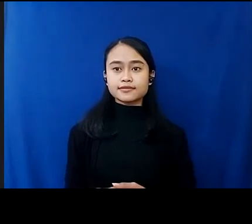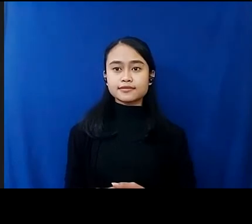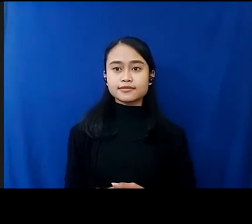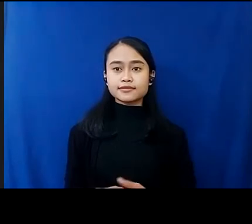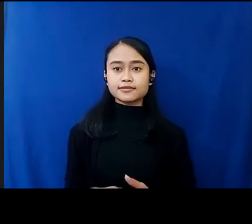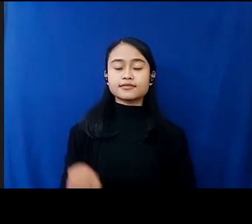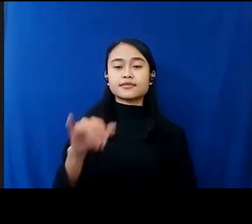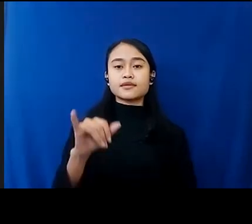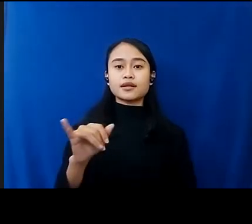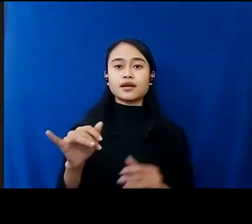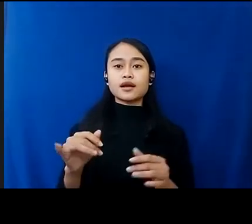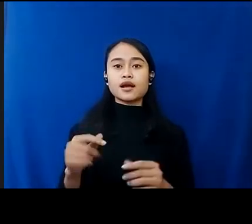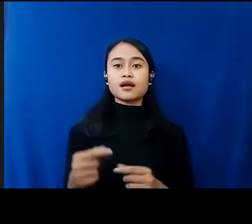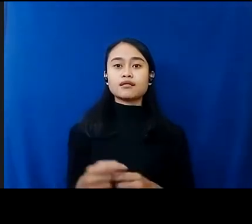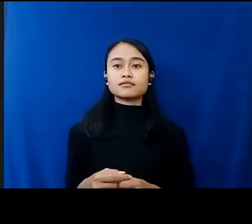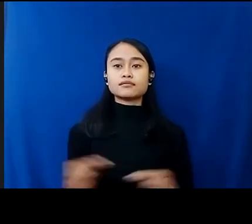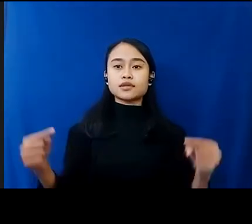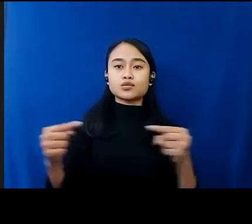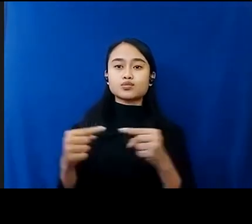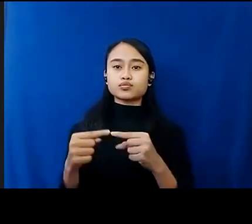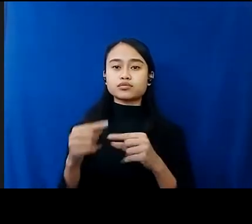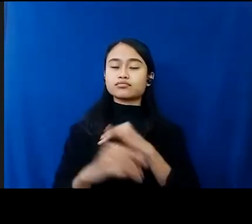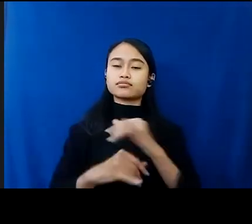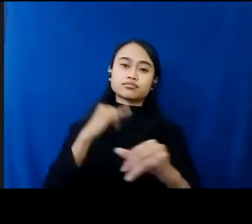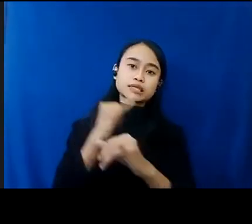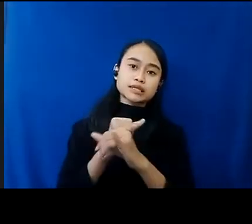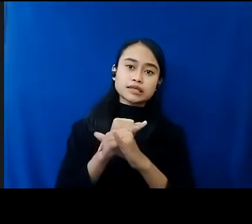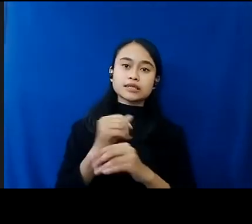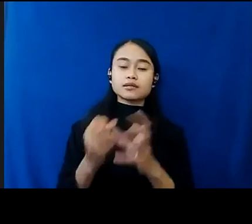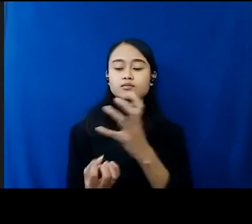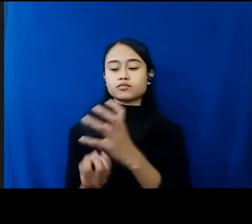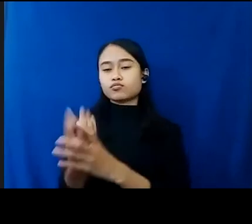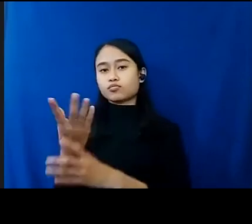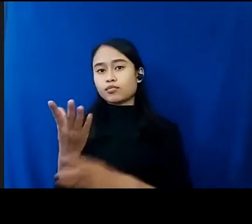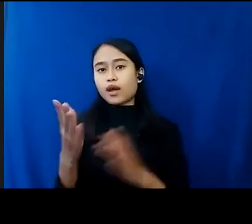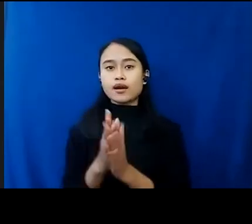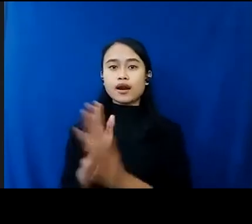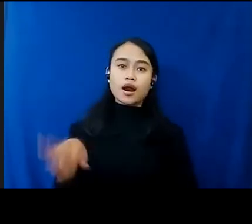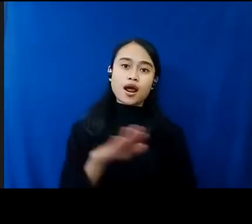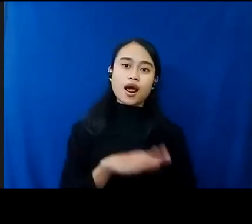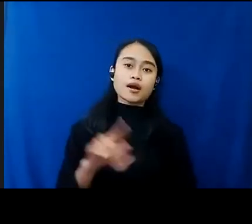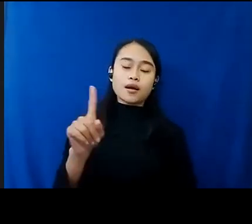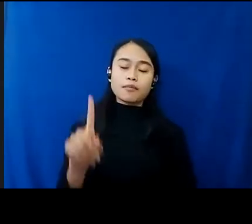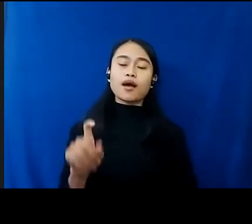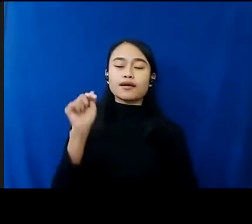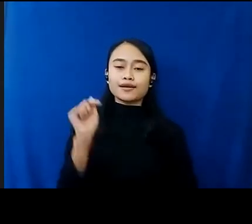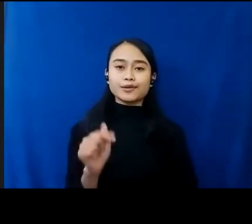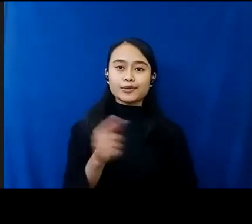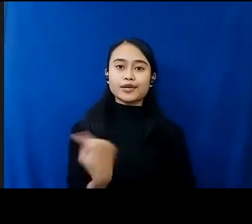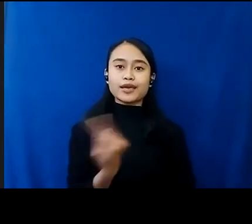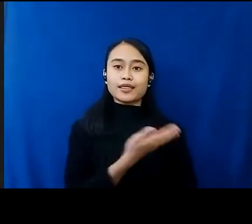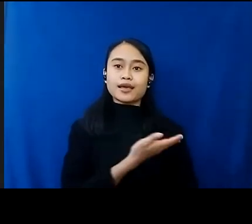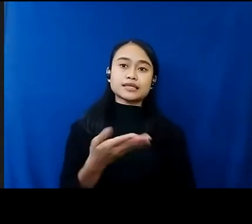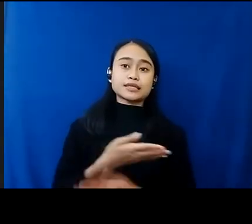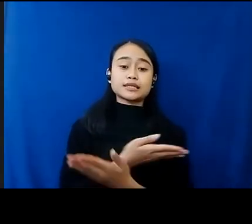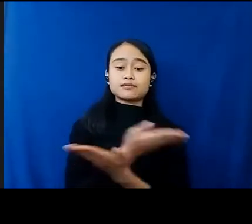Be Used By More Children And Young People We Want That To Be Safe And Inclusive For All But We The Adults And The Duty